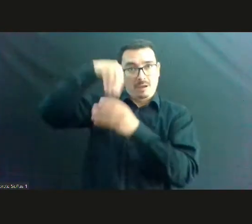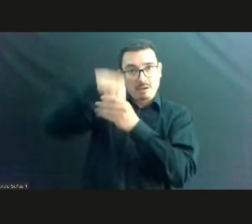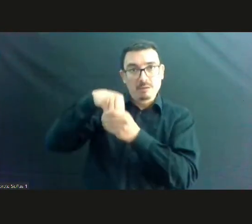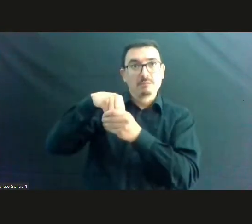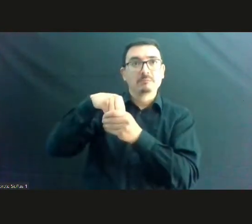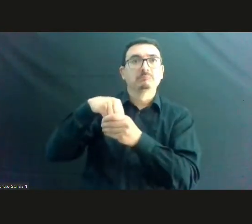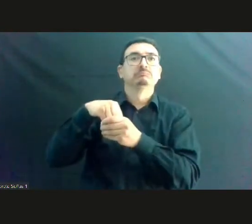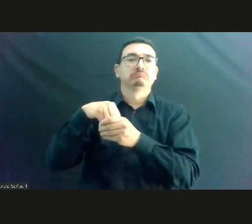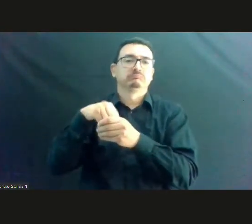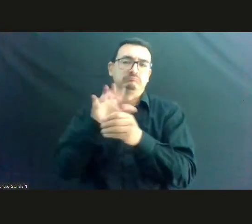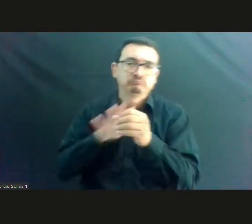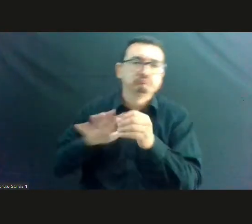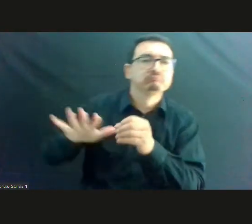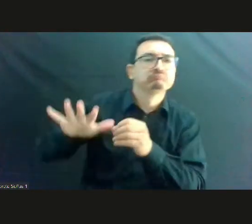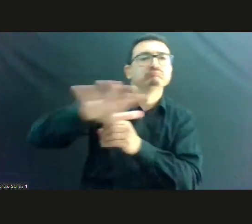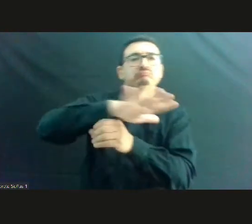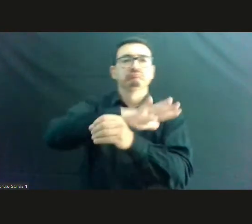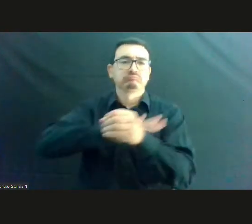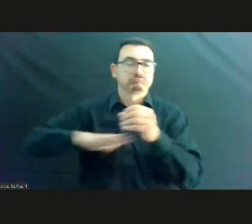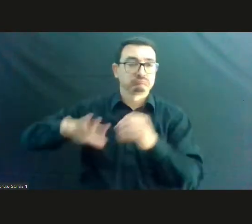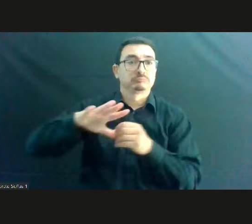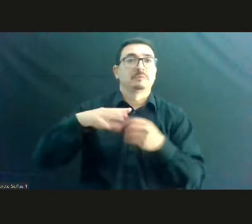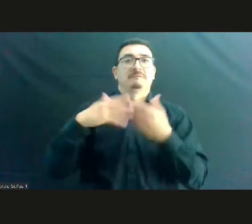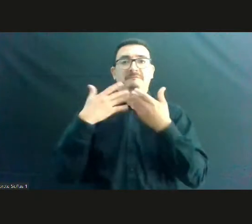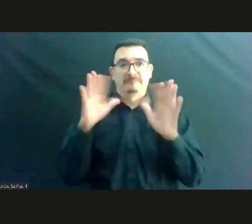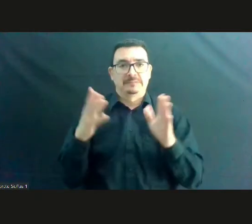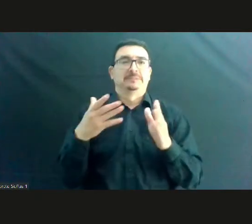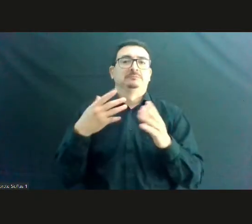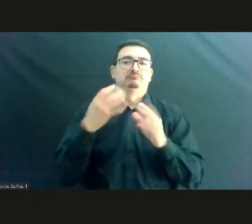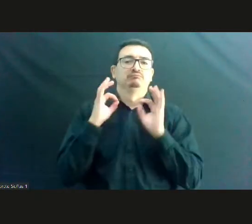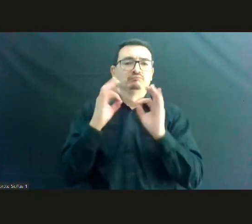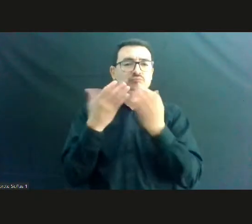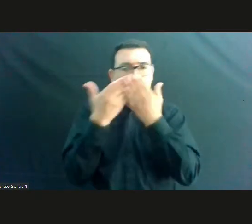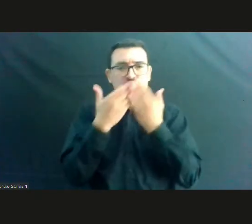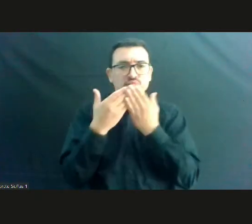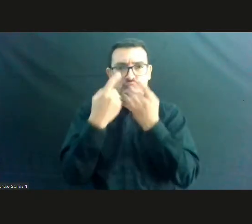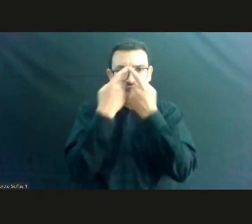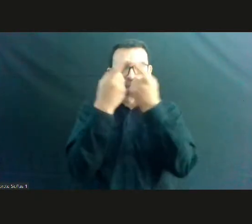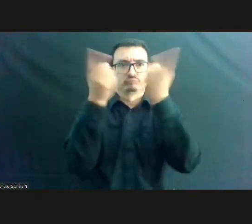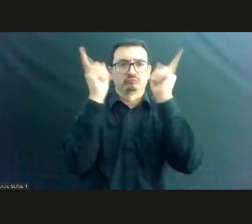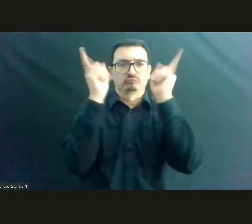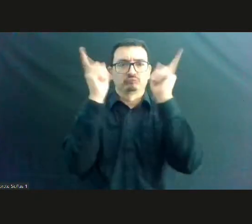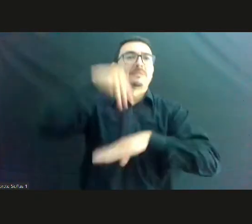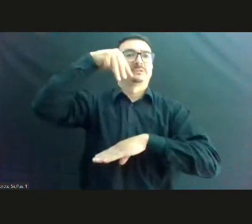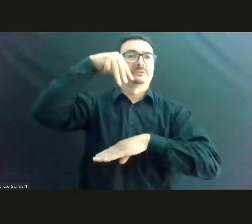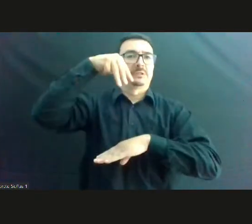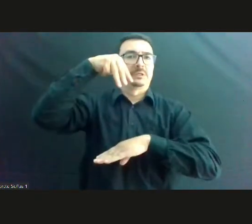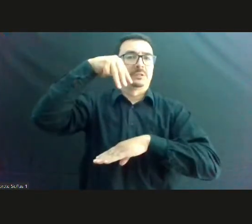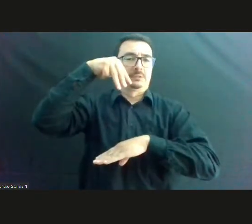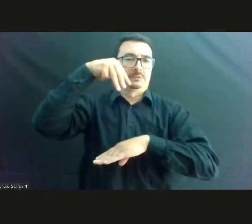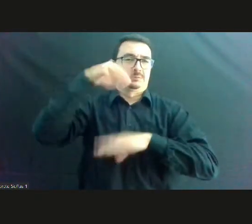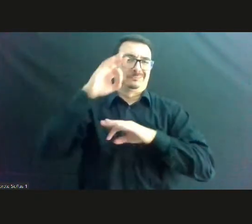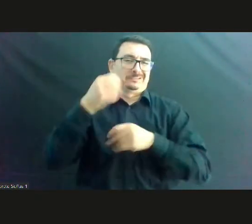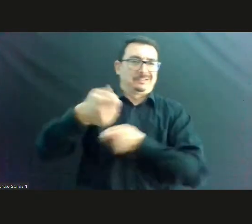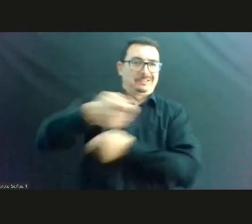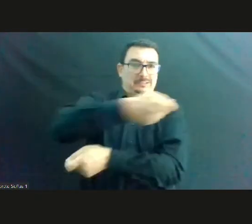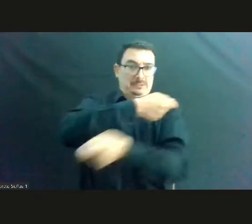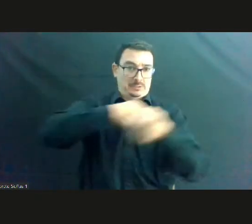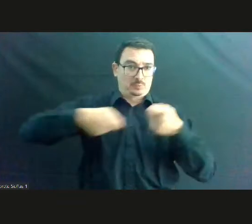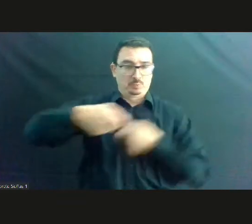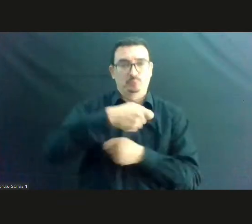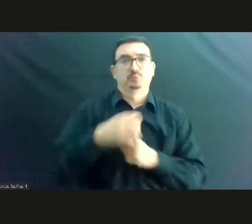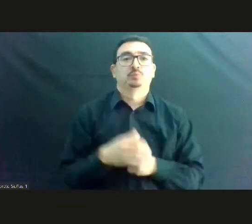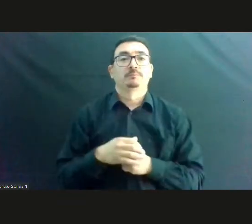the Fletcher School, Tufts University in the United States of America, and he's a Lee Kuan Yew School Senior Fellow from the